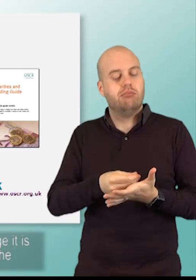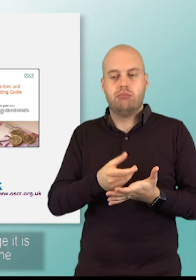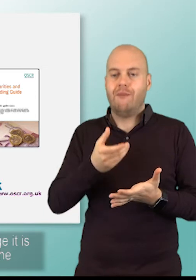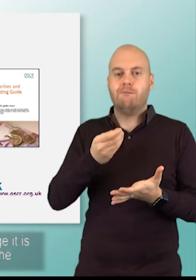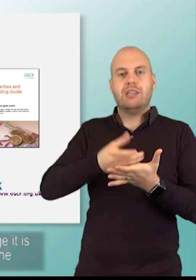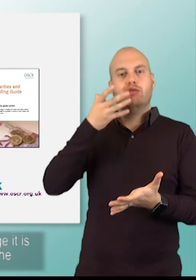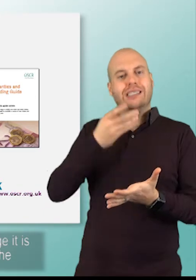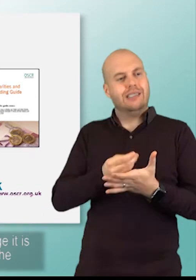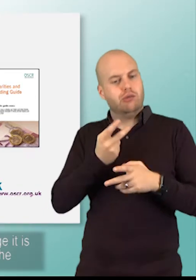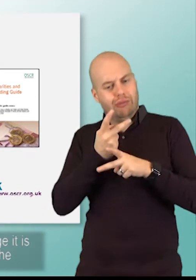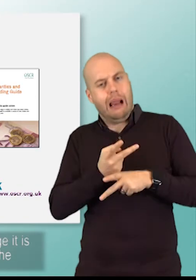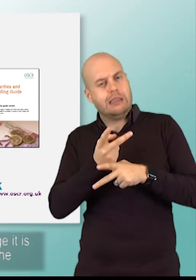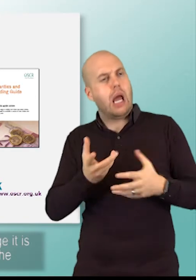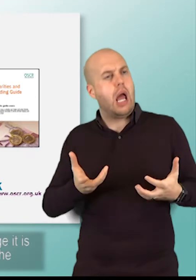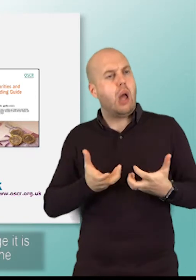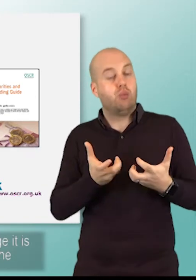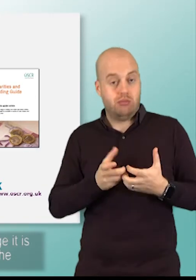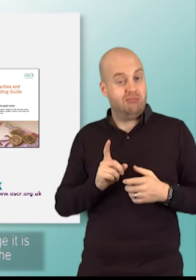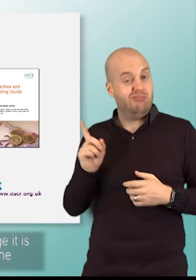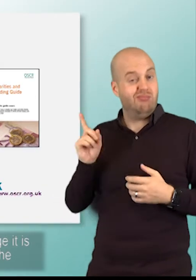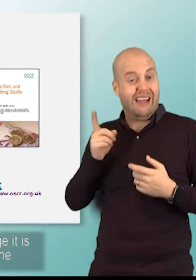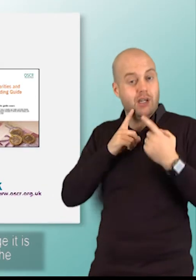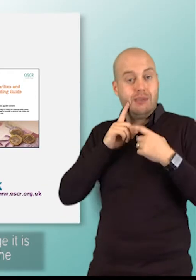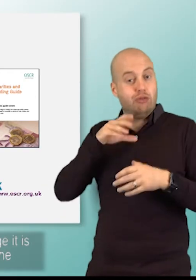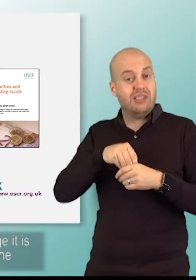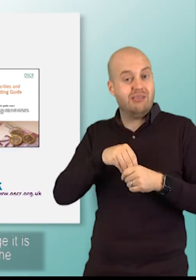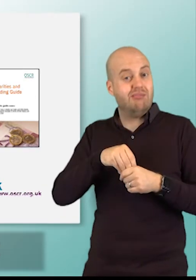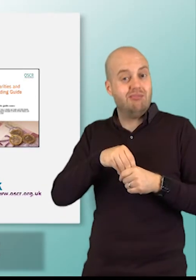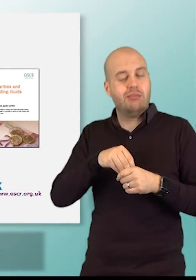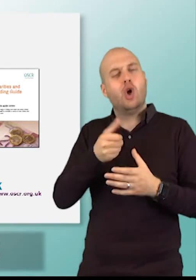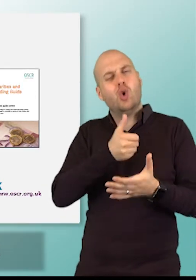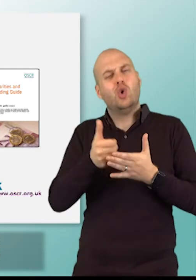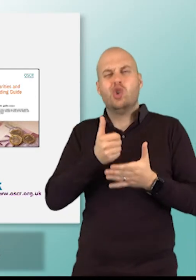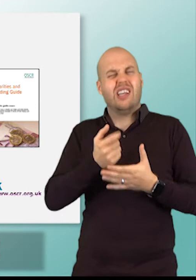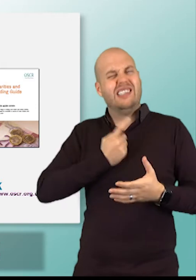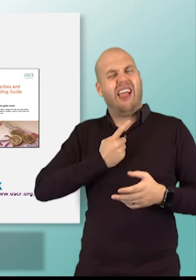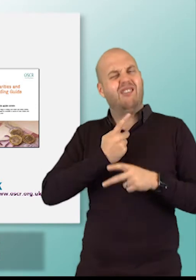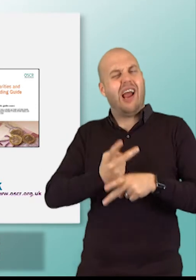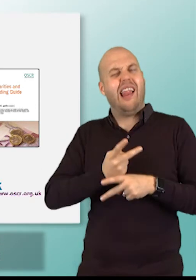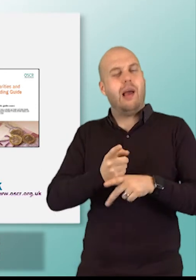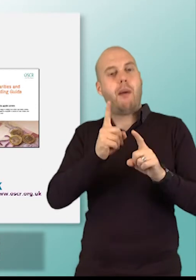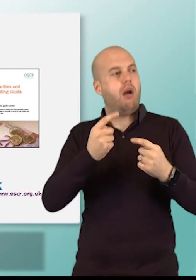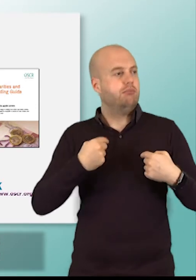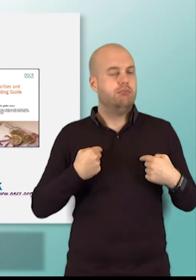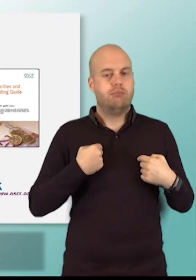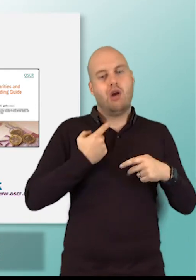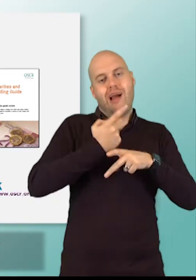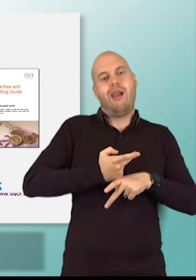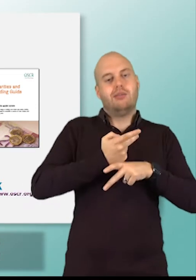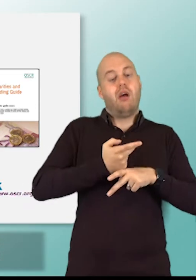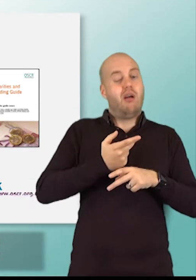regulated. By and large, it's self-regulated, but there is a role for the regulator behind that to make sure that trustees